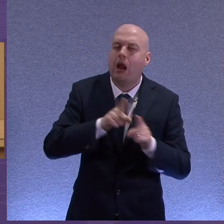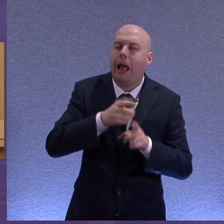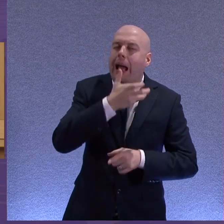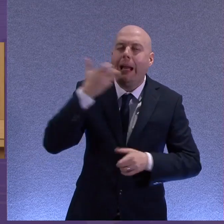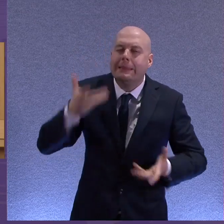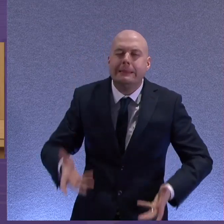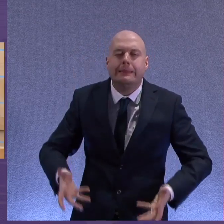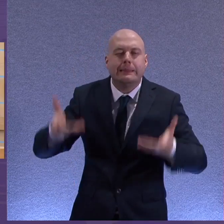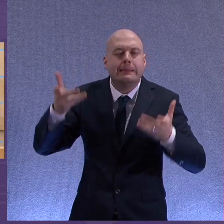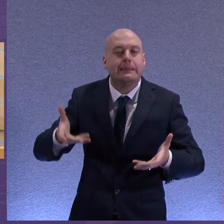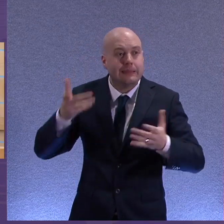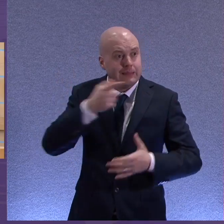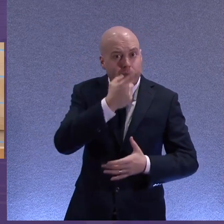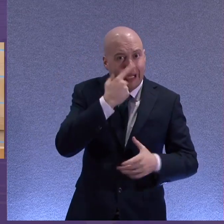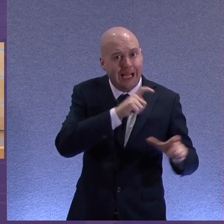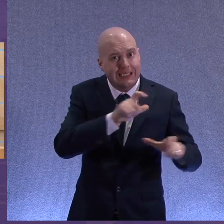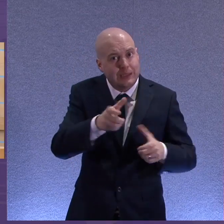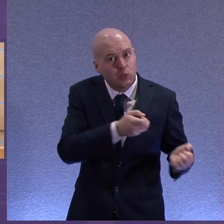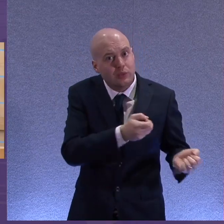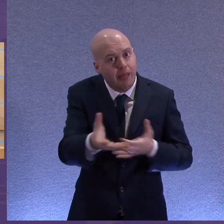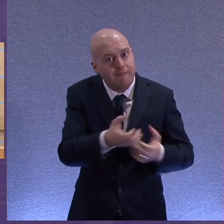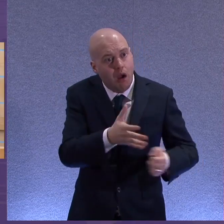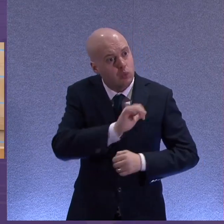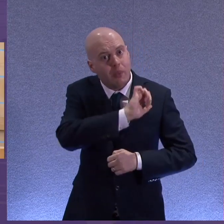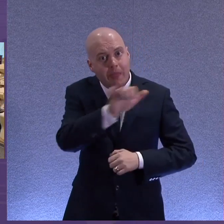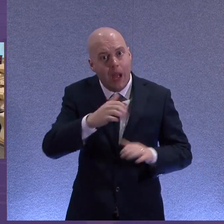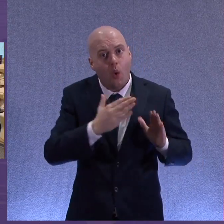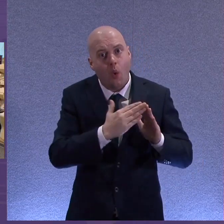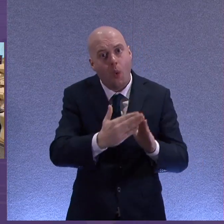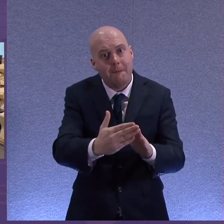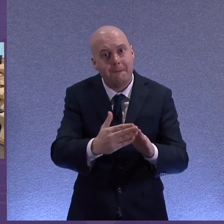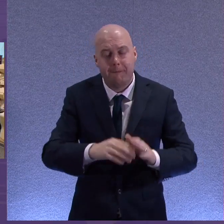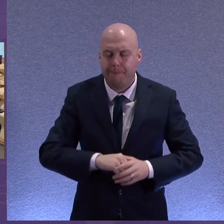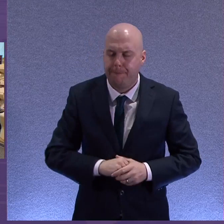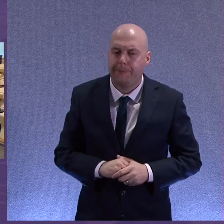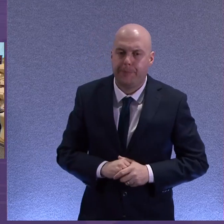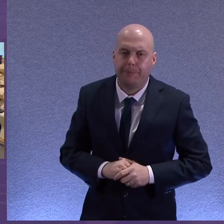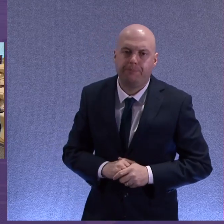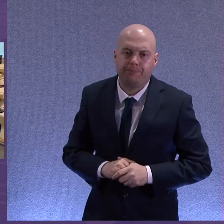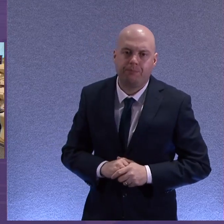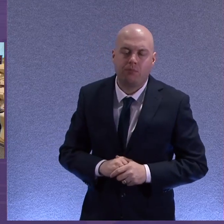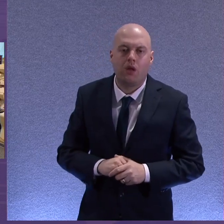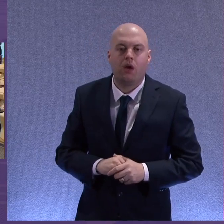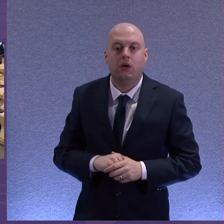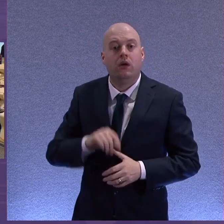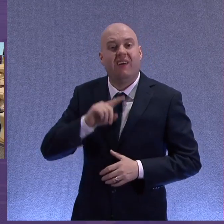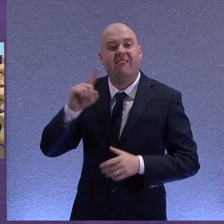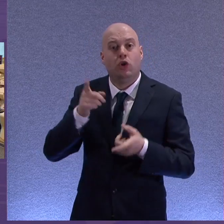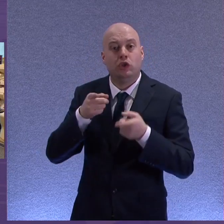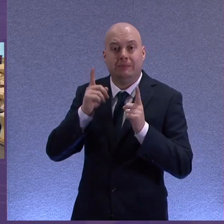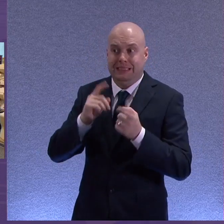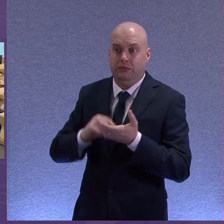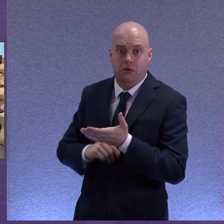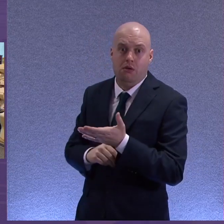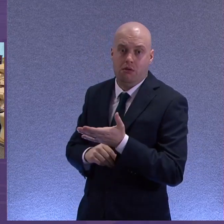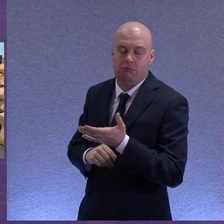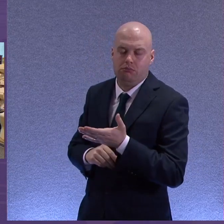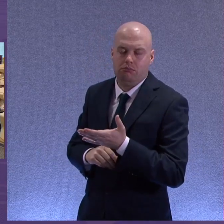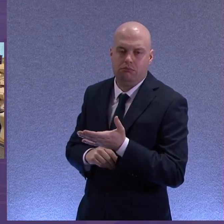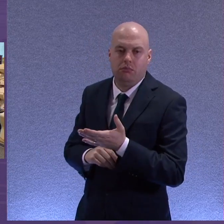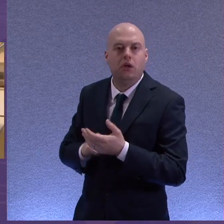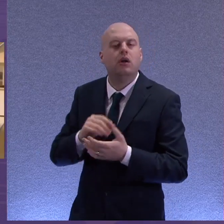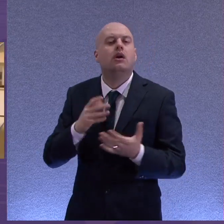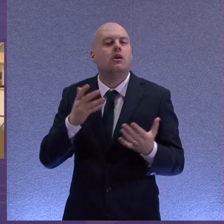you. First Minister. Well, in terms of elderly people, I mean, obviously the advice we've given now is for everybody to stay